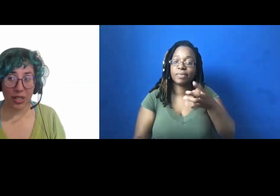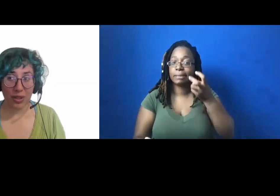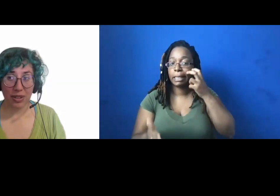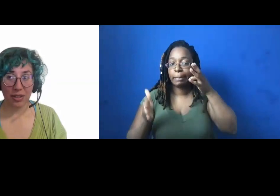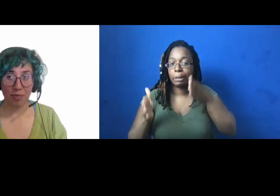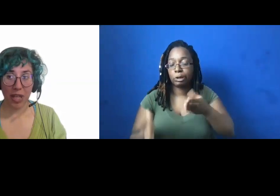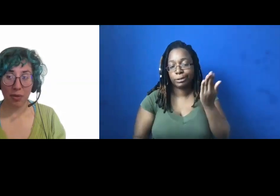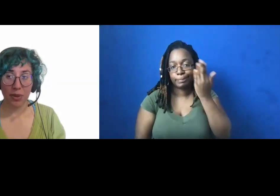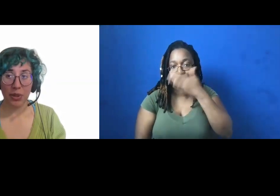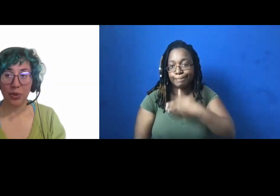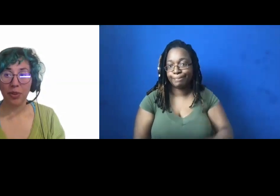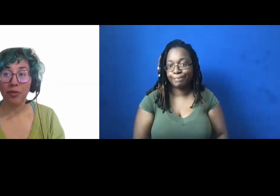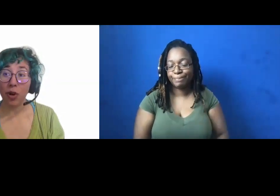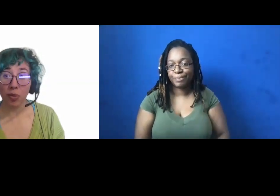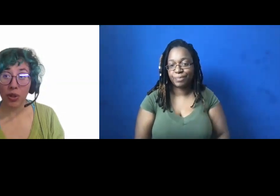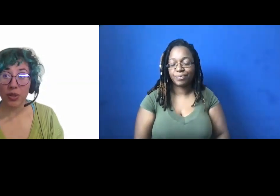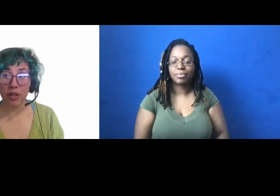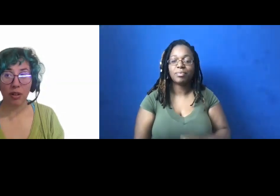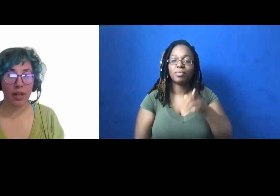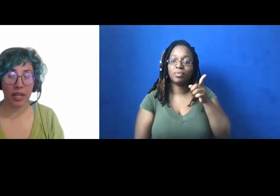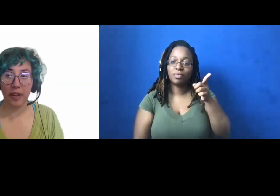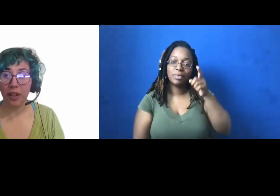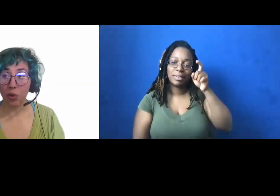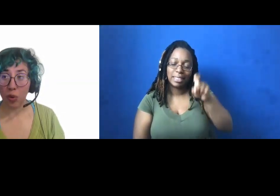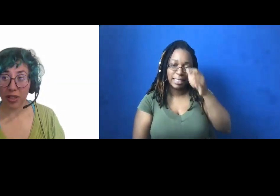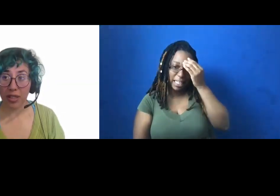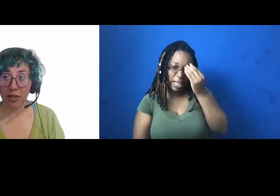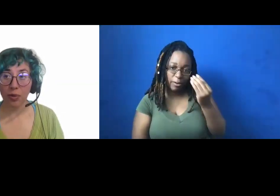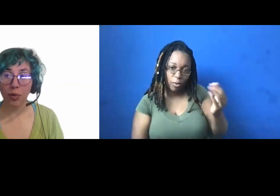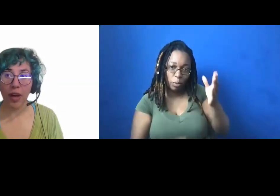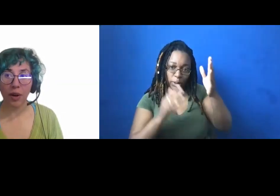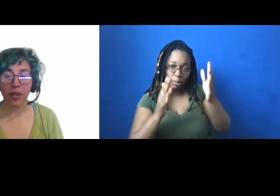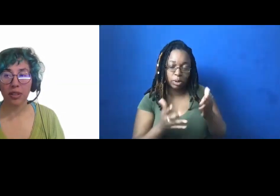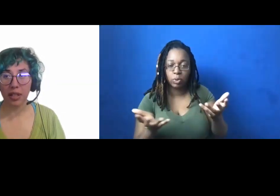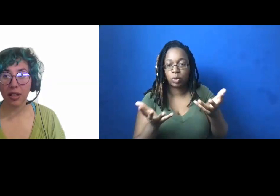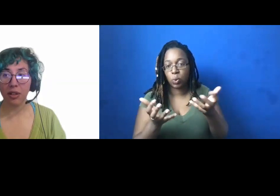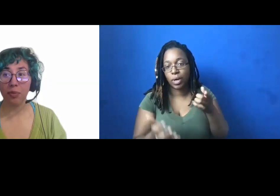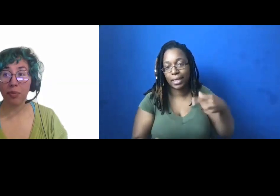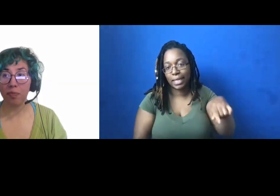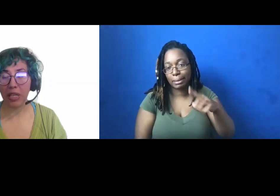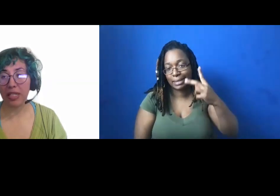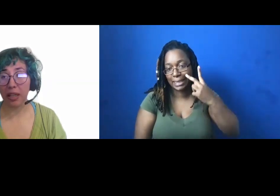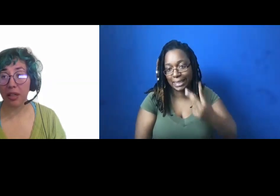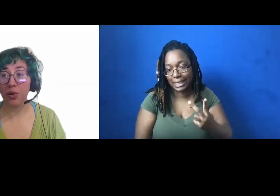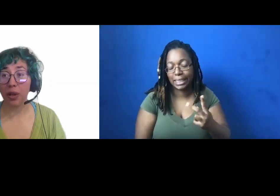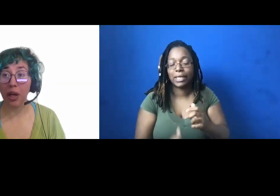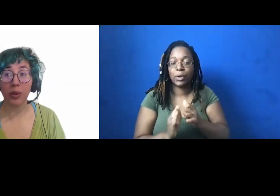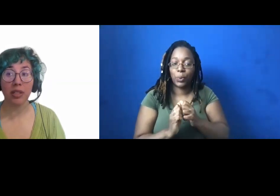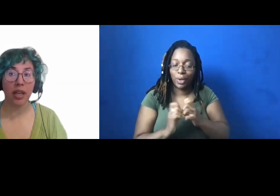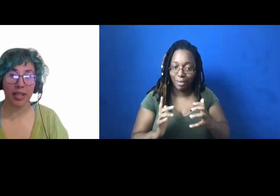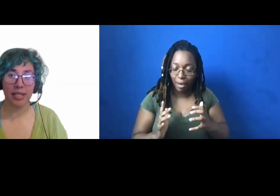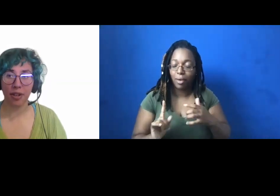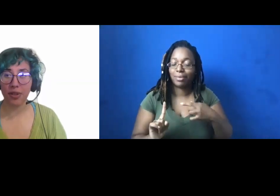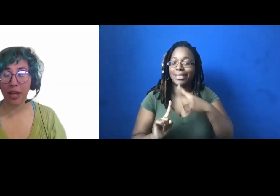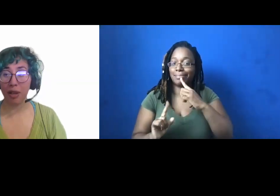You need to be able to inform the user of anything that you want without the text color being taken into account